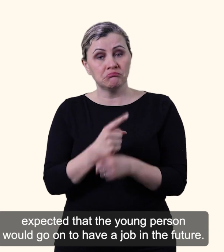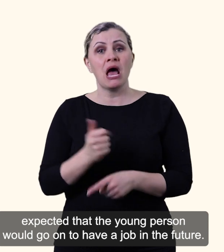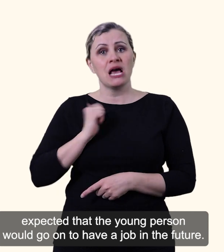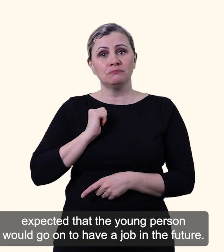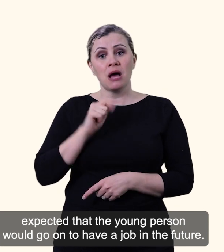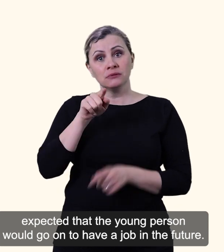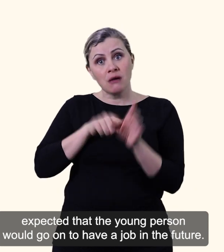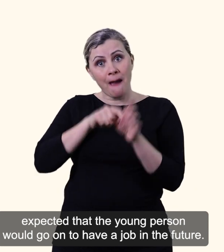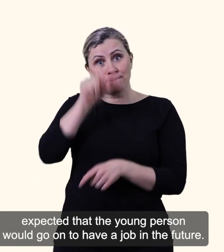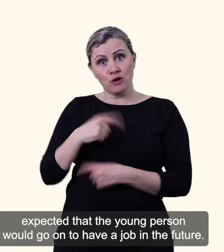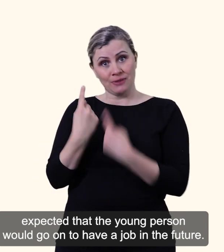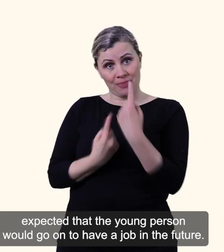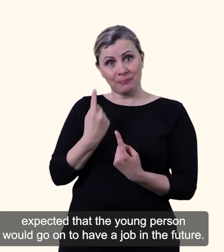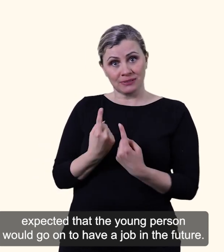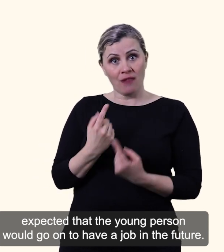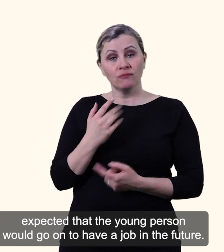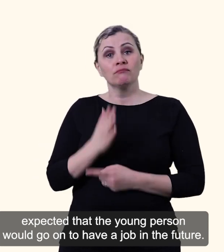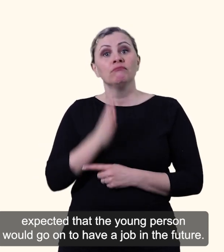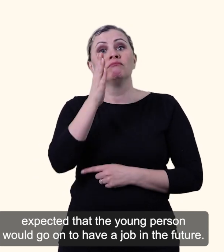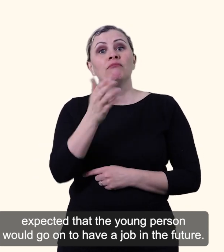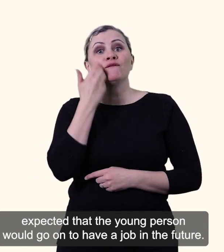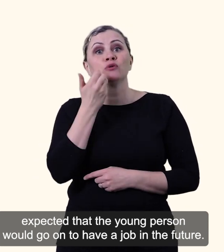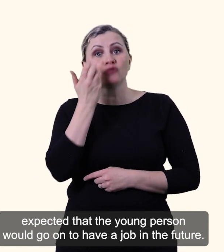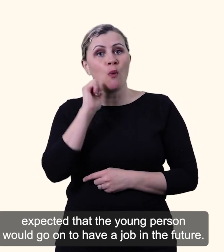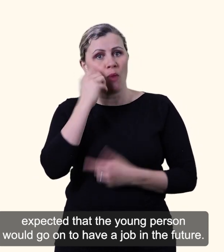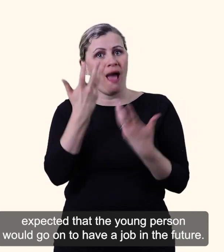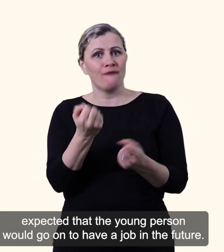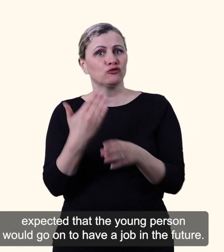young person would go on to have a job in the future.